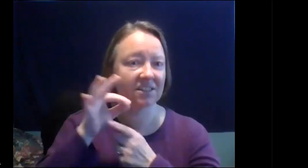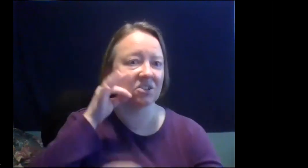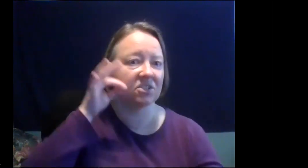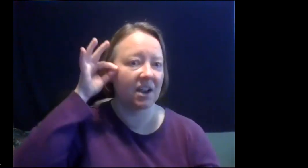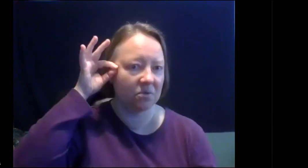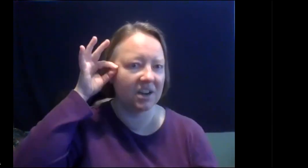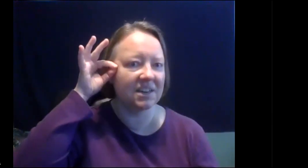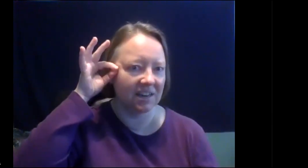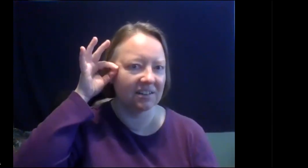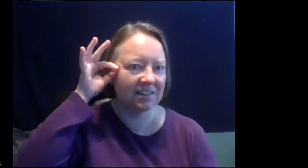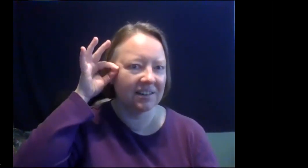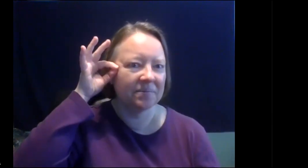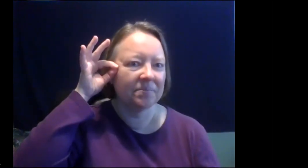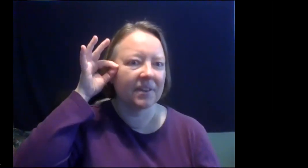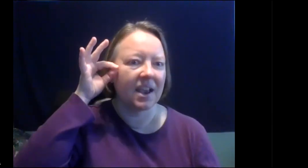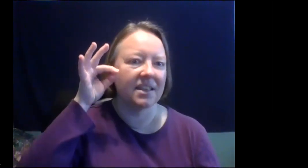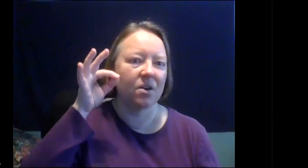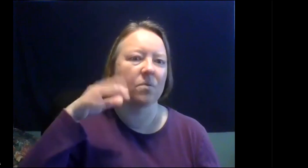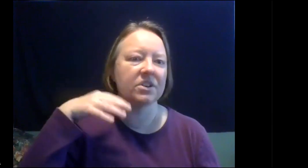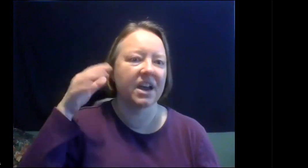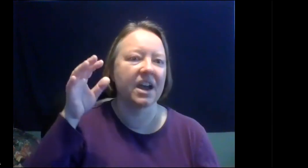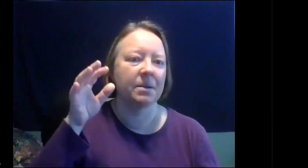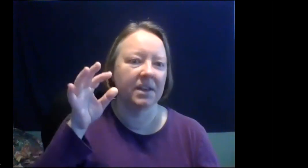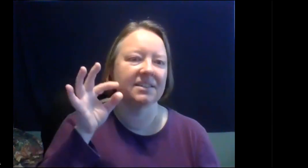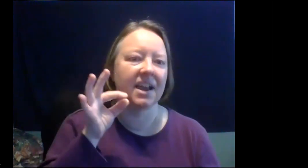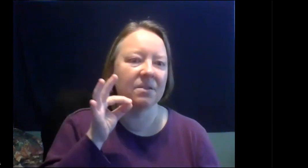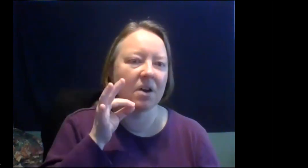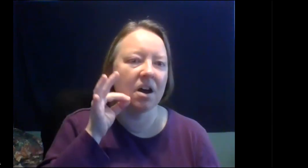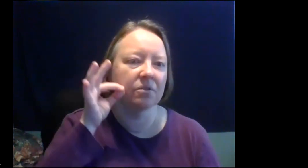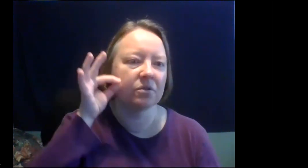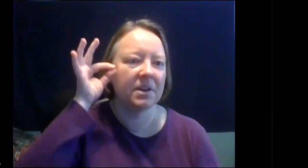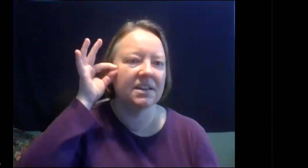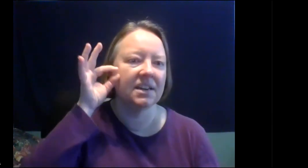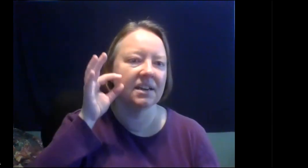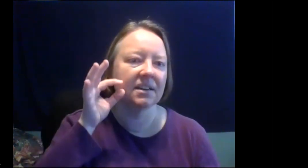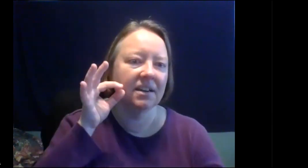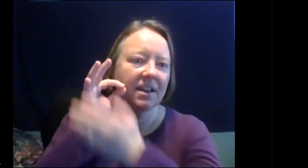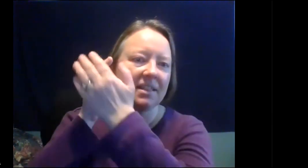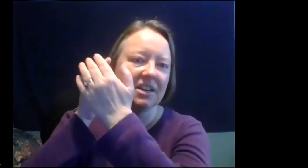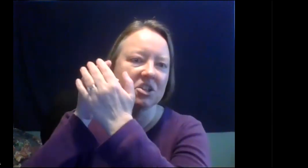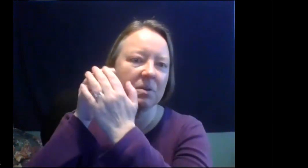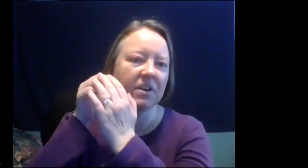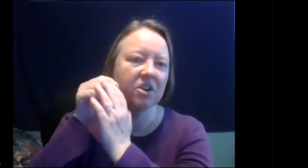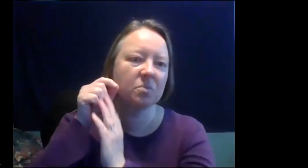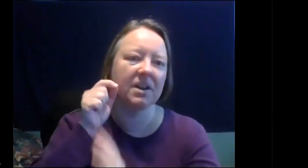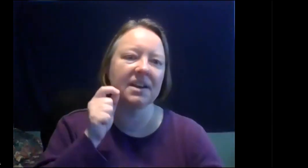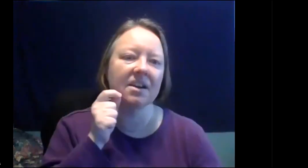this is their sign for Indian. And then over time, that sign evolved from Indian, and these 3 fingers went